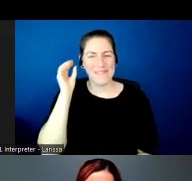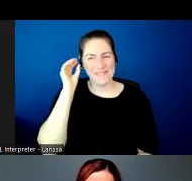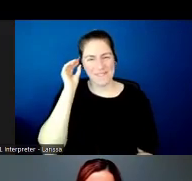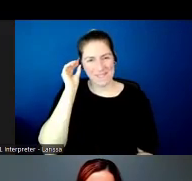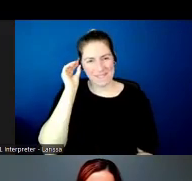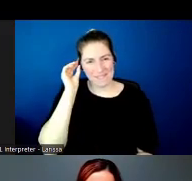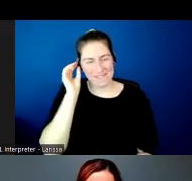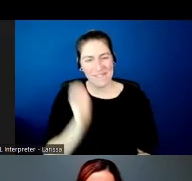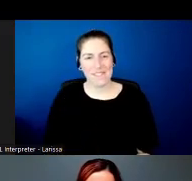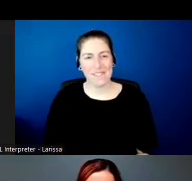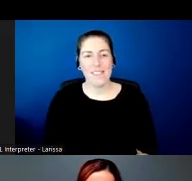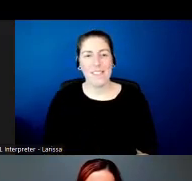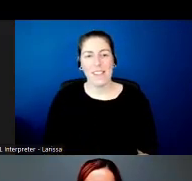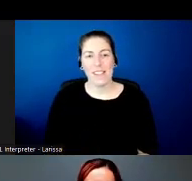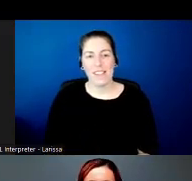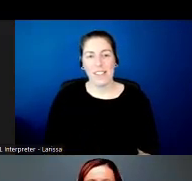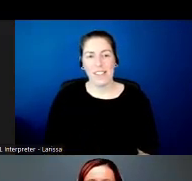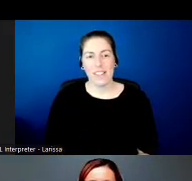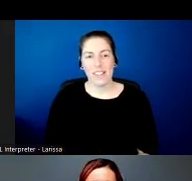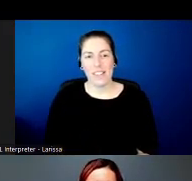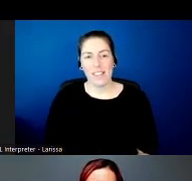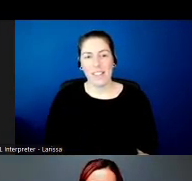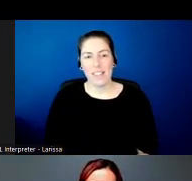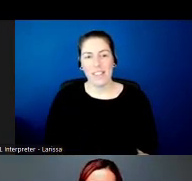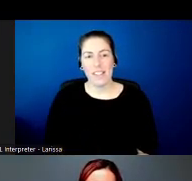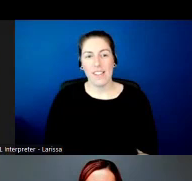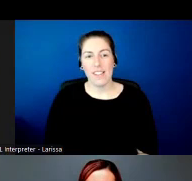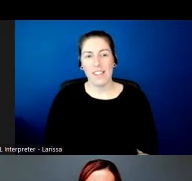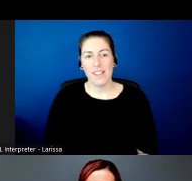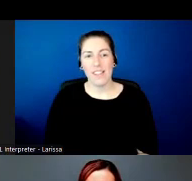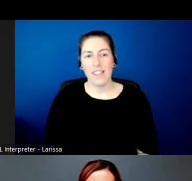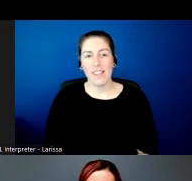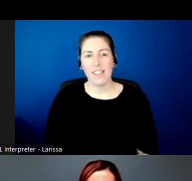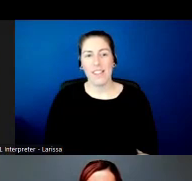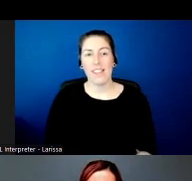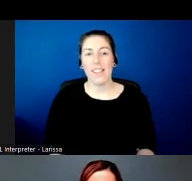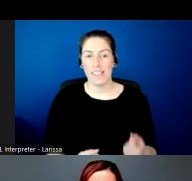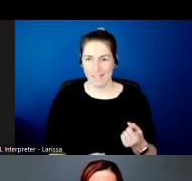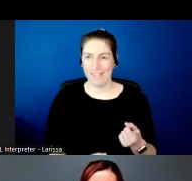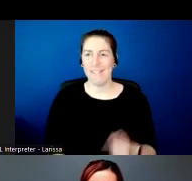And now we're going to go one shoulder at a time. We go up, down.